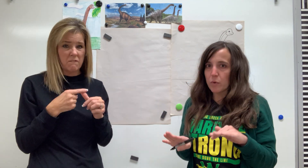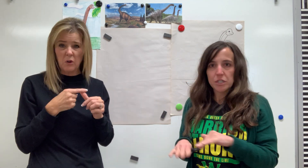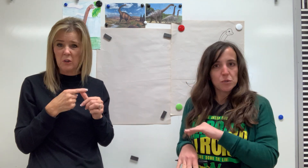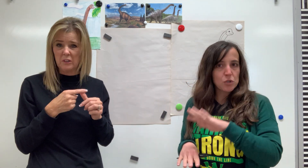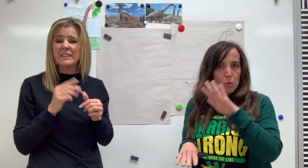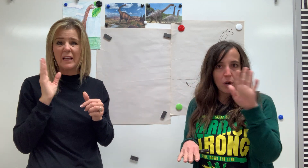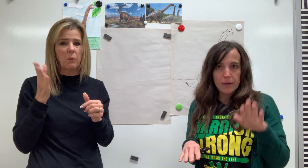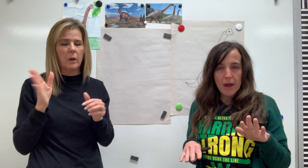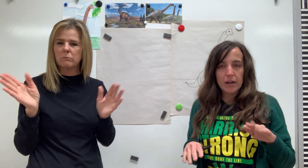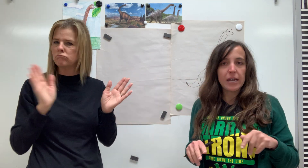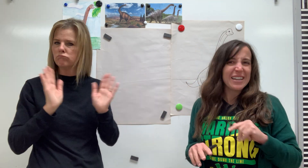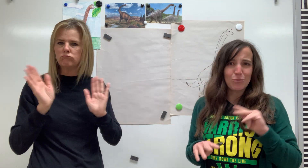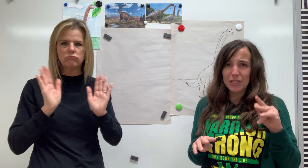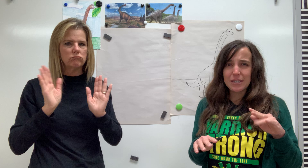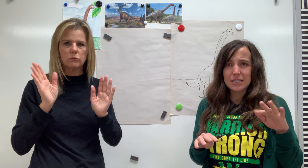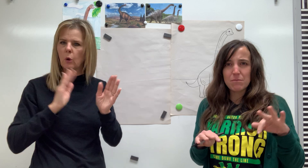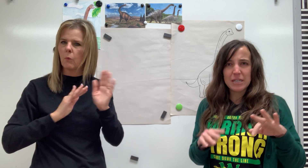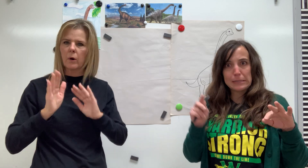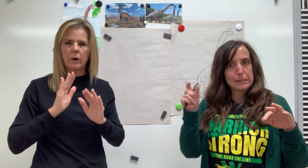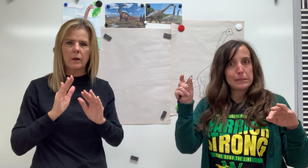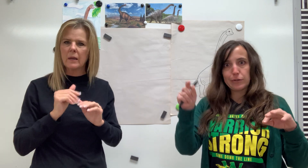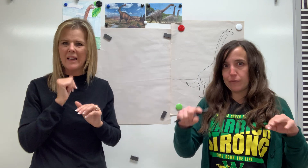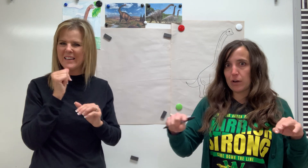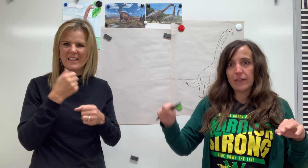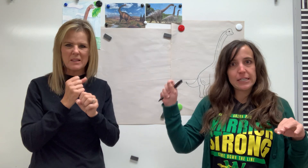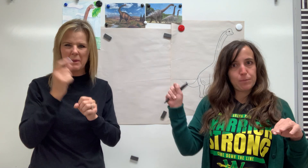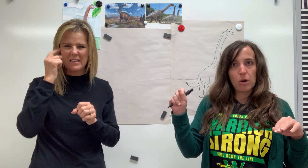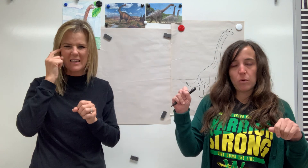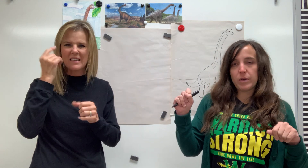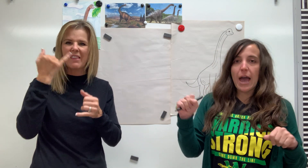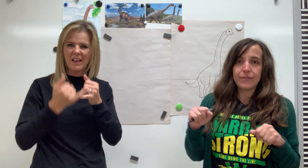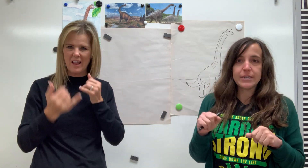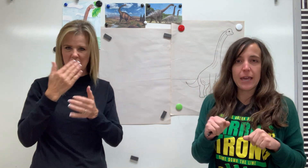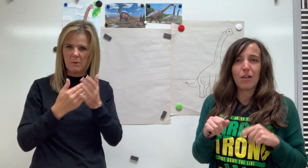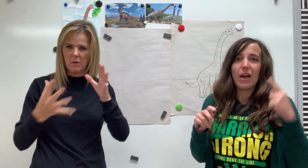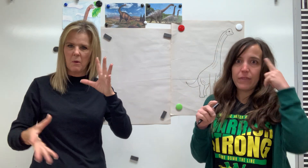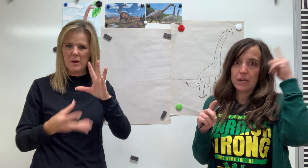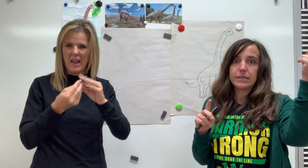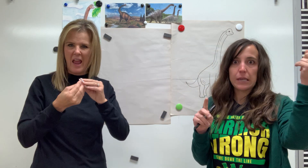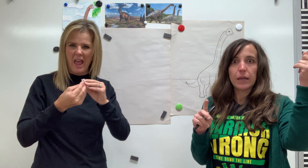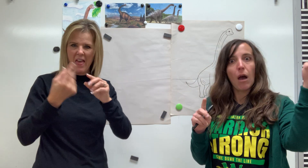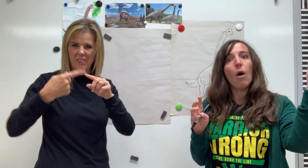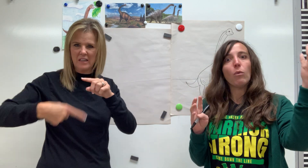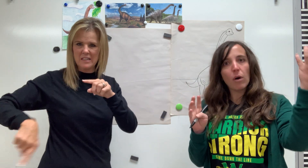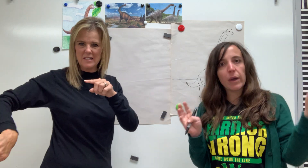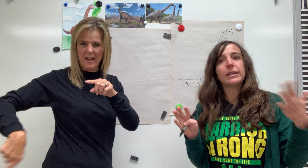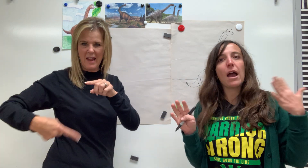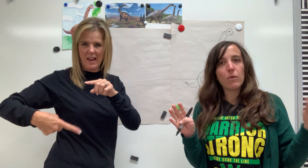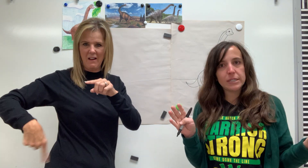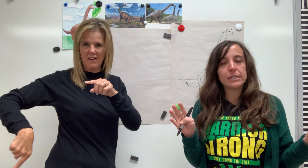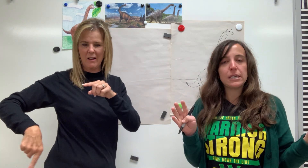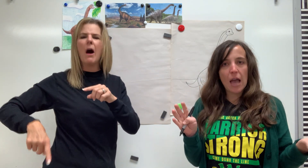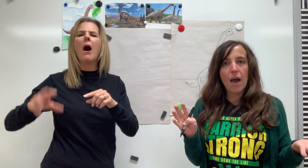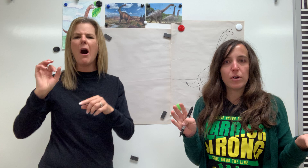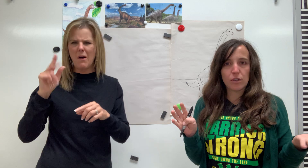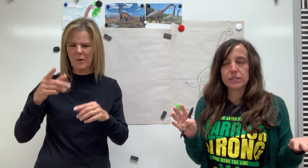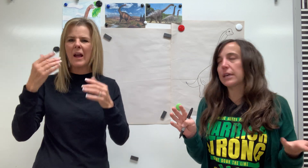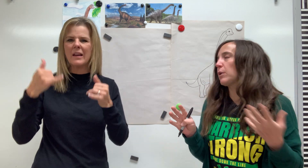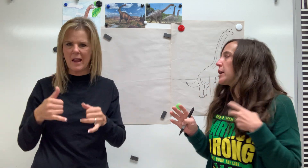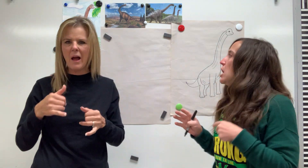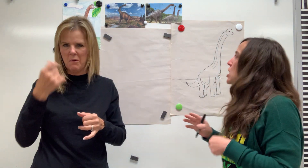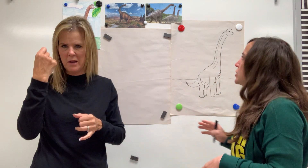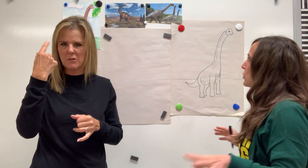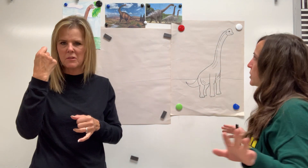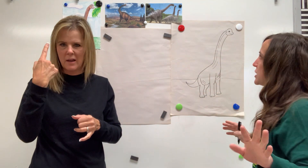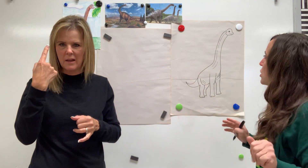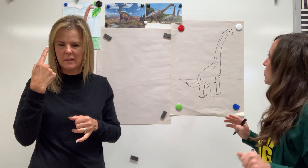it's going to. Don't worry about it. It really doesn't make sense till the very last part when we add the tail, and then it's like, oh, okay, now I see how it looks that